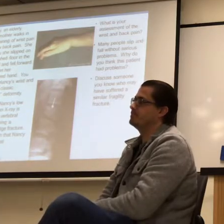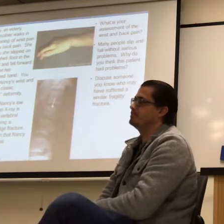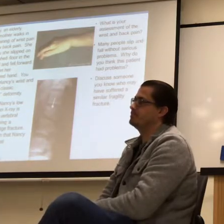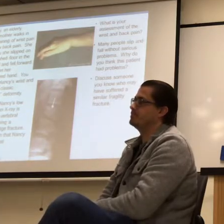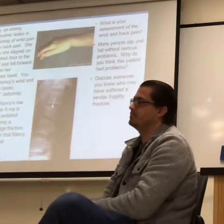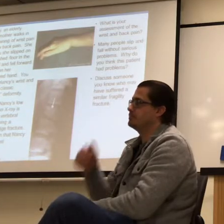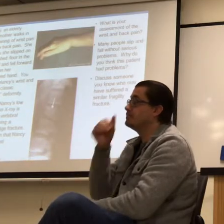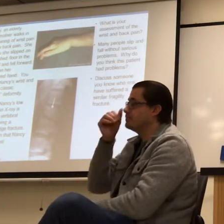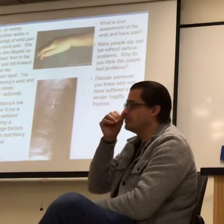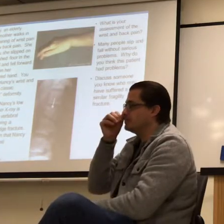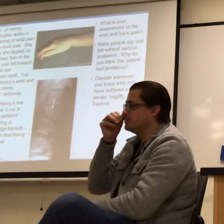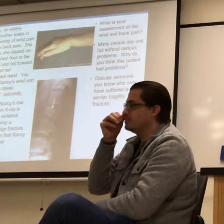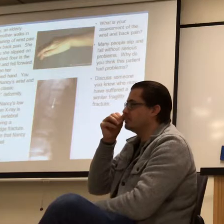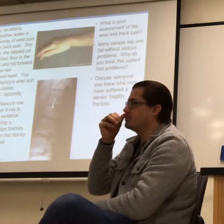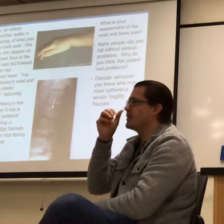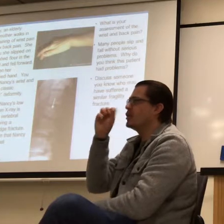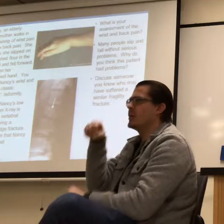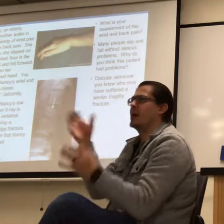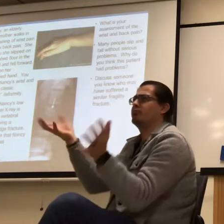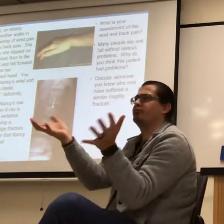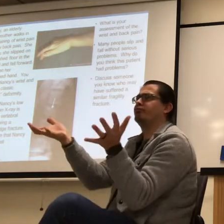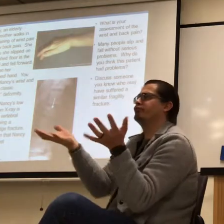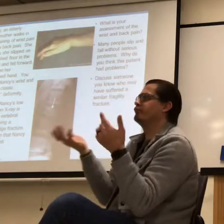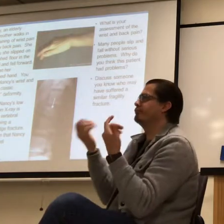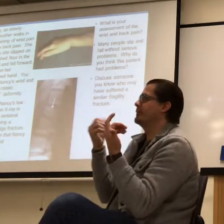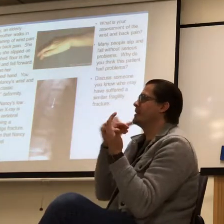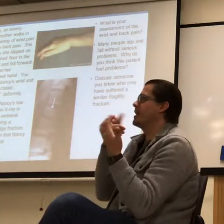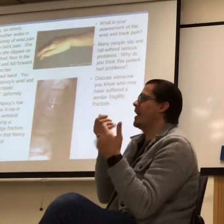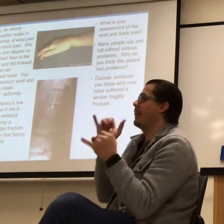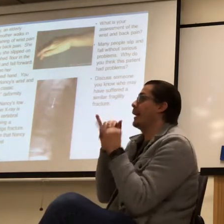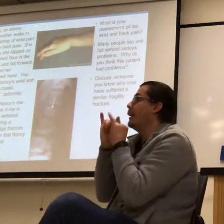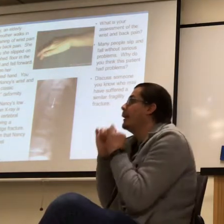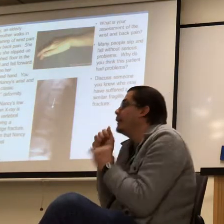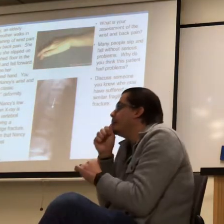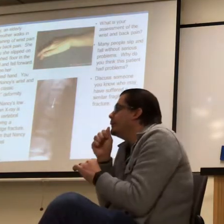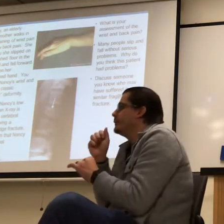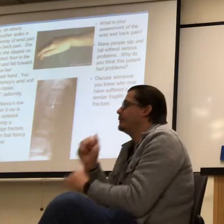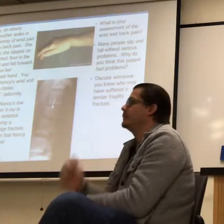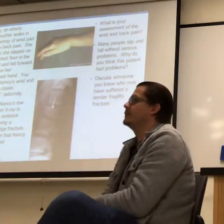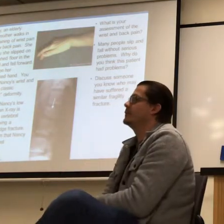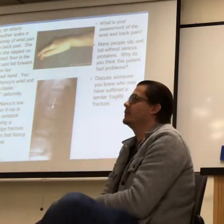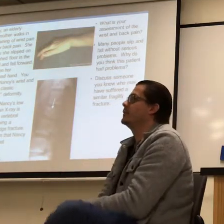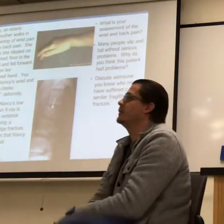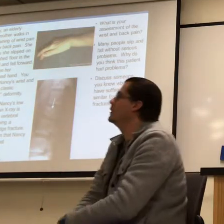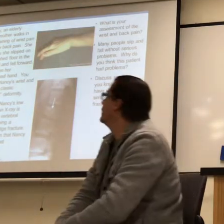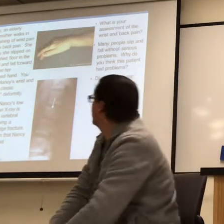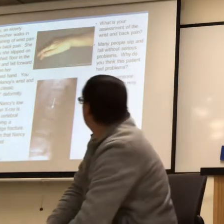Go ahead and talk out loud. This is not kind of a quiz thing.